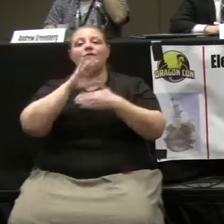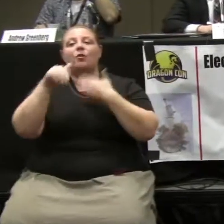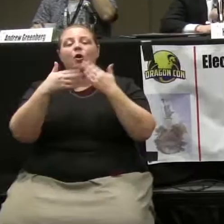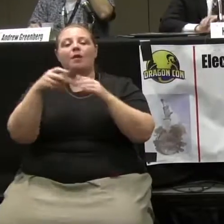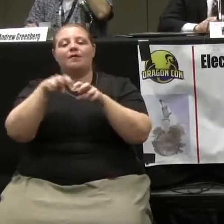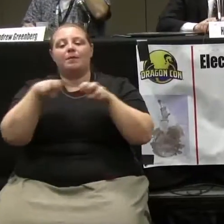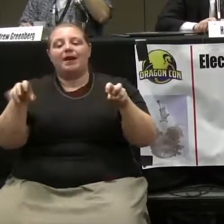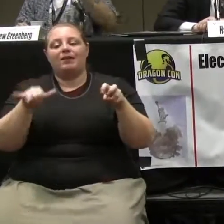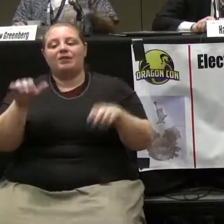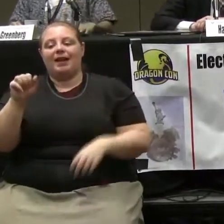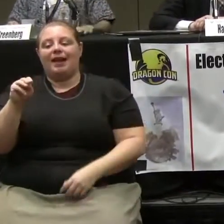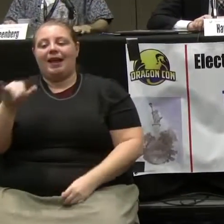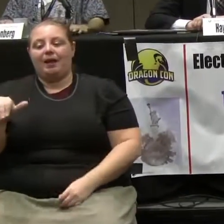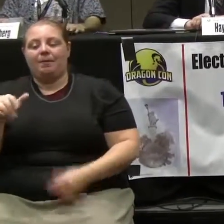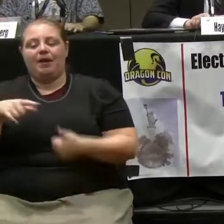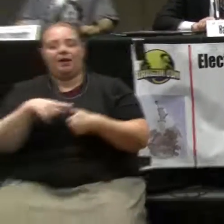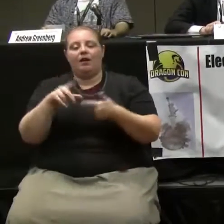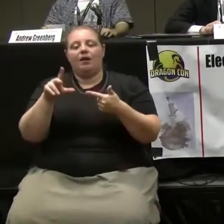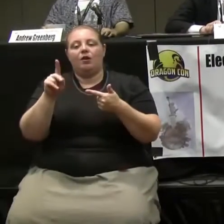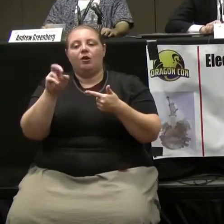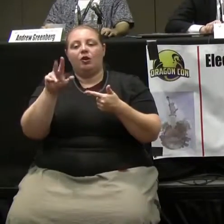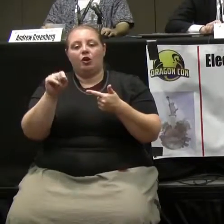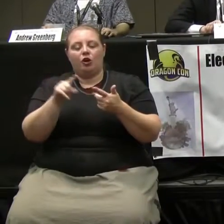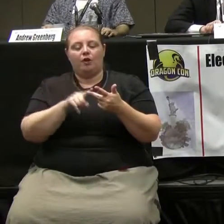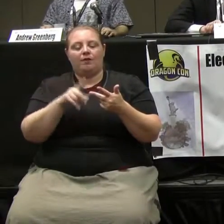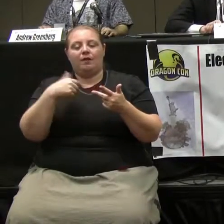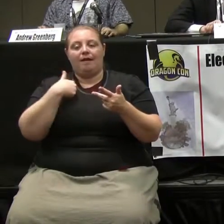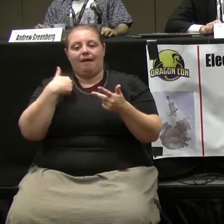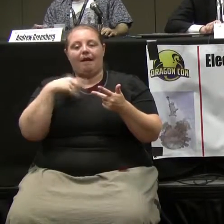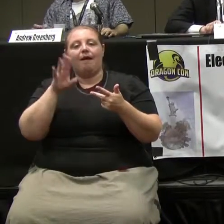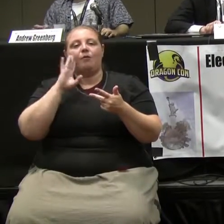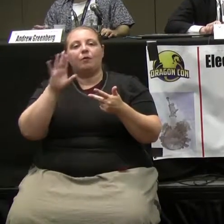that Amie and I, and Kurt, who also works at EFF,